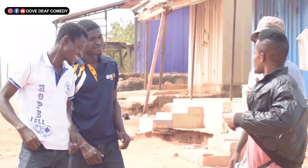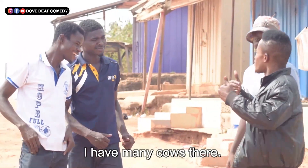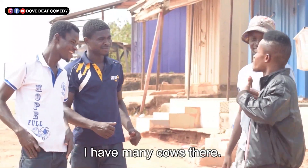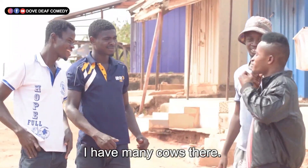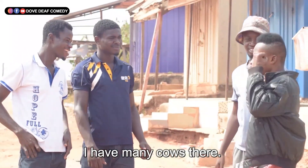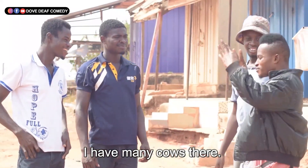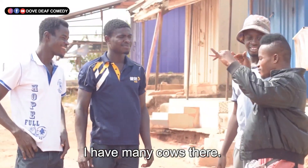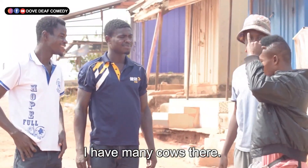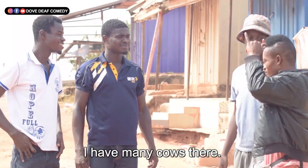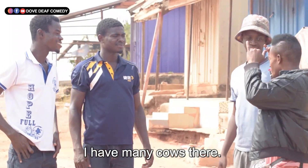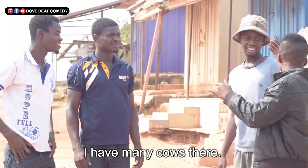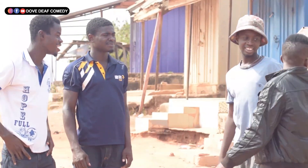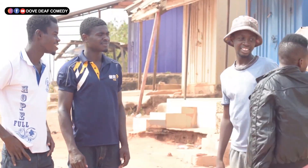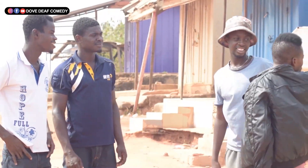I have many cows there.